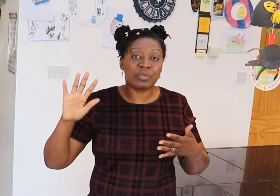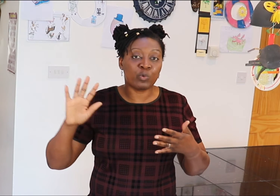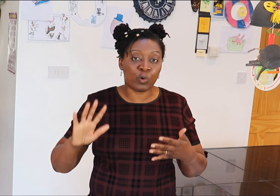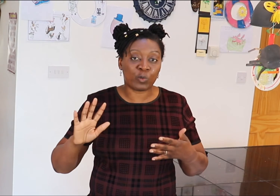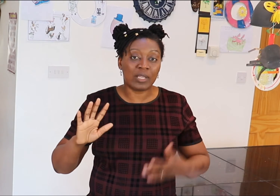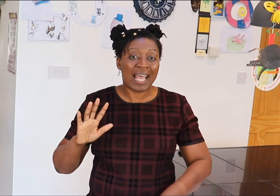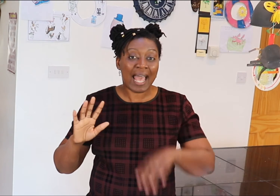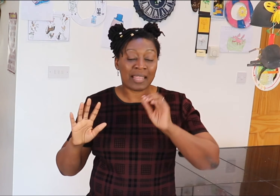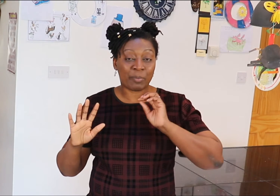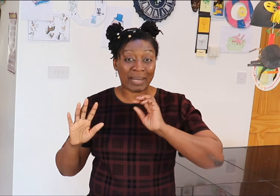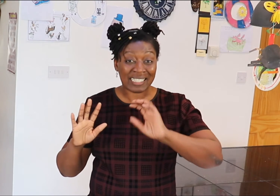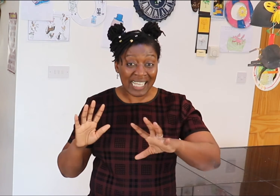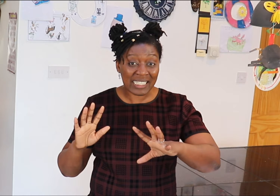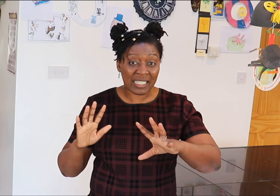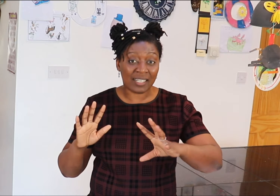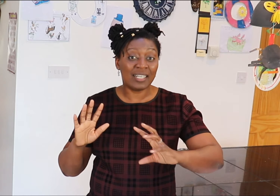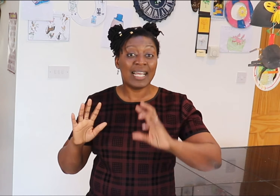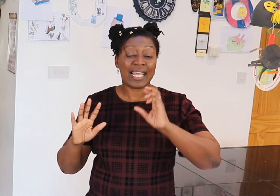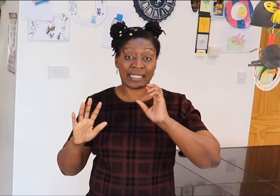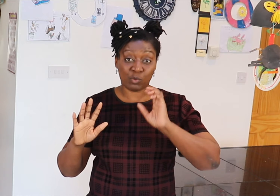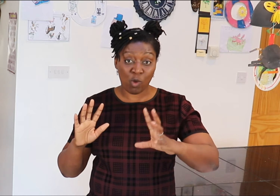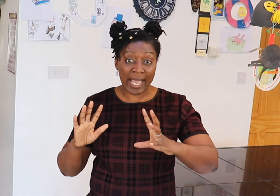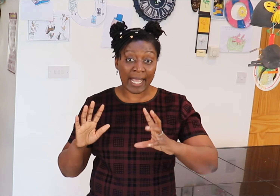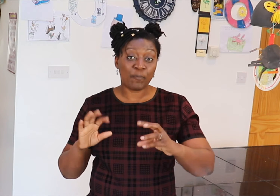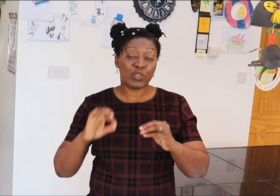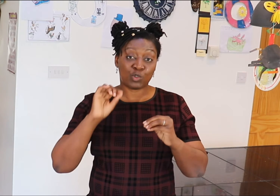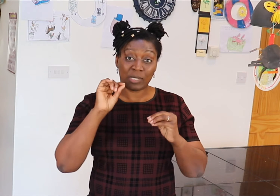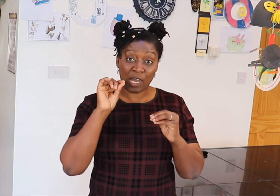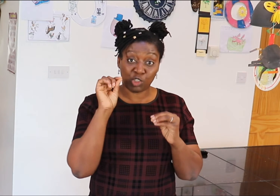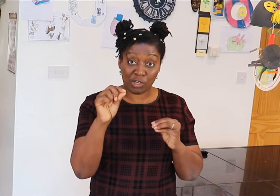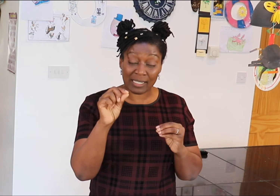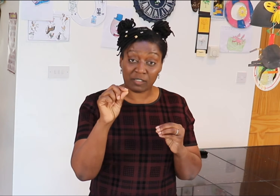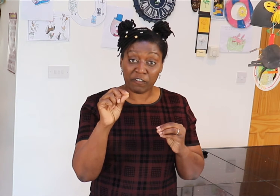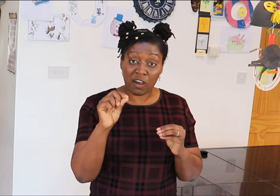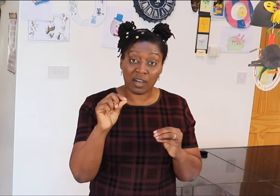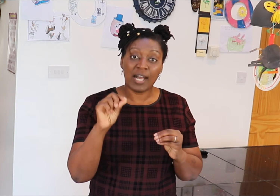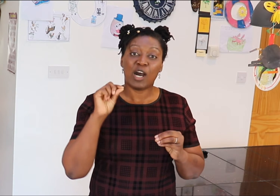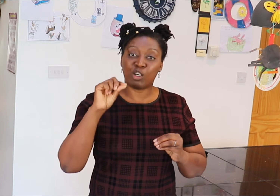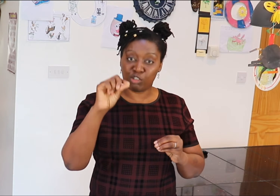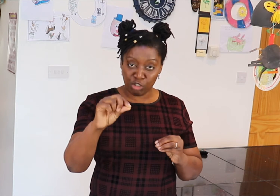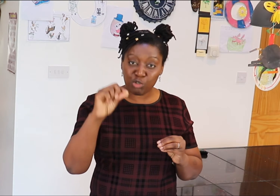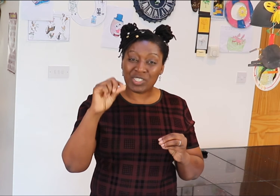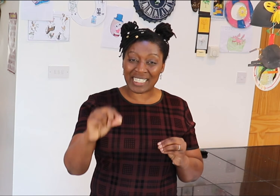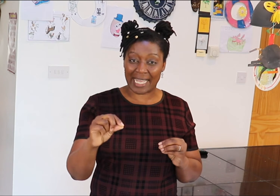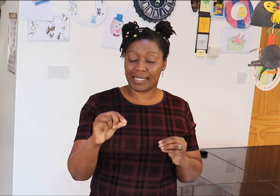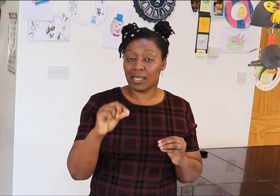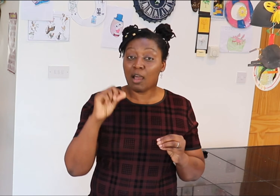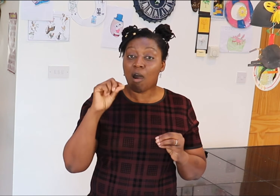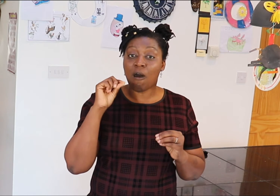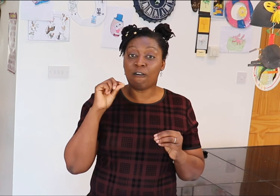uterine wall, and the placenta is a way to now transfer a new set